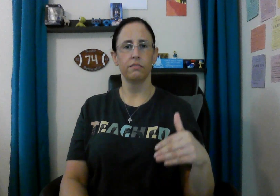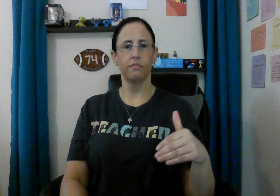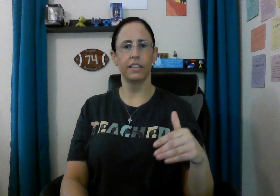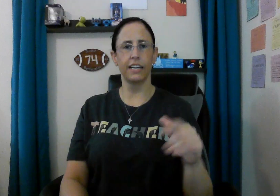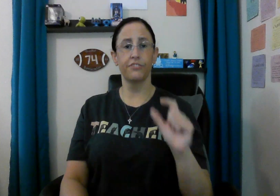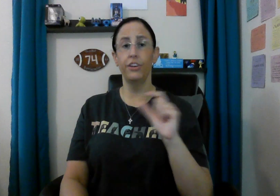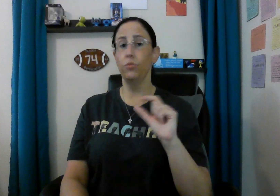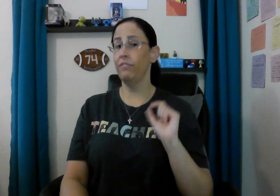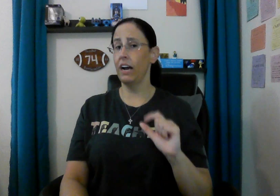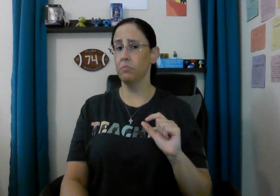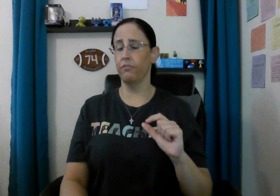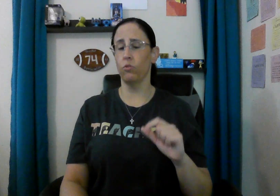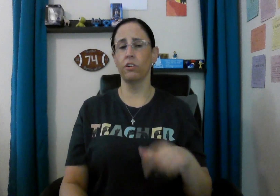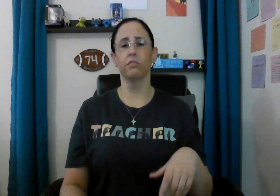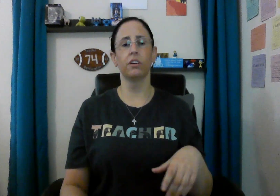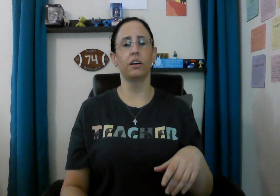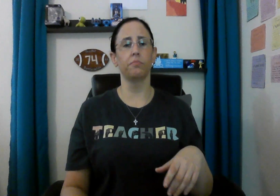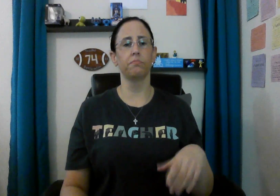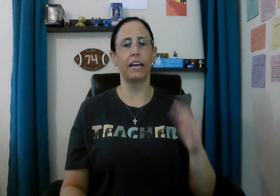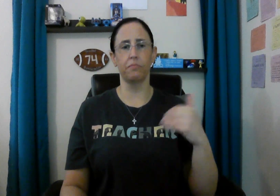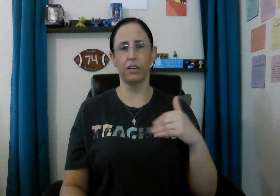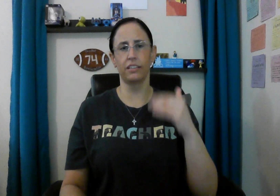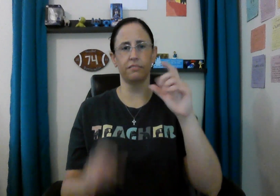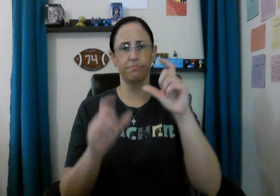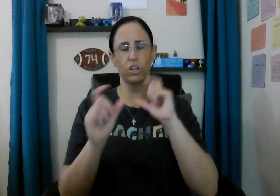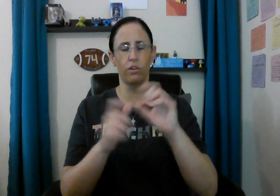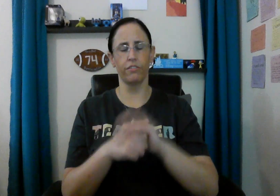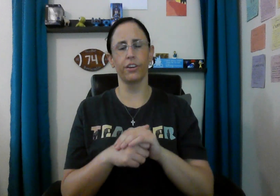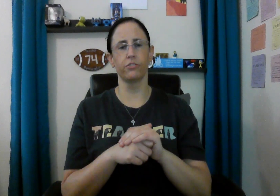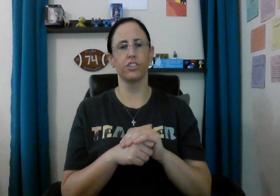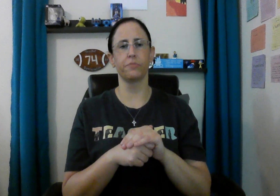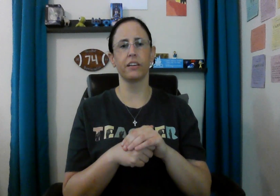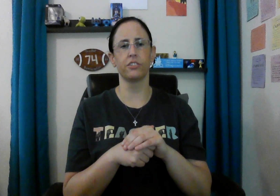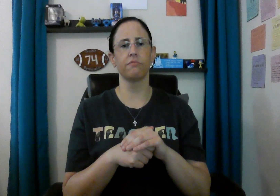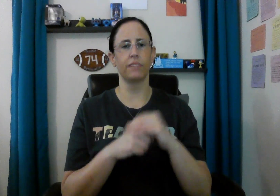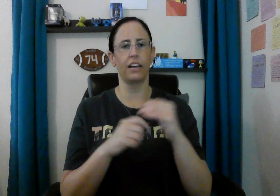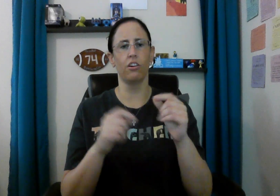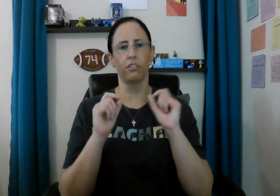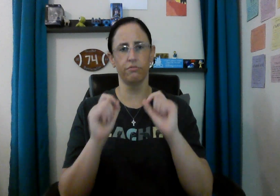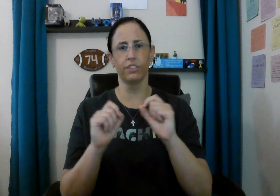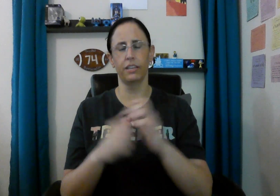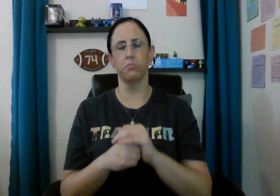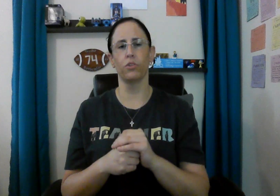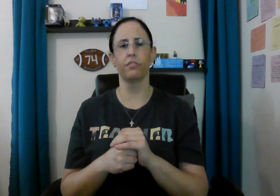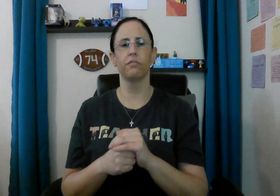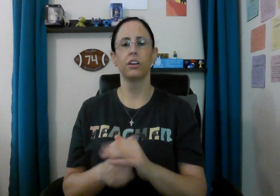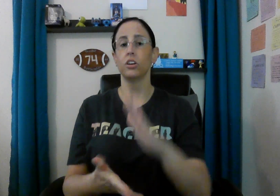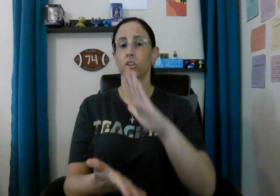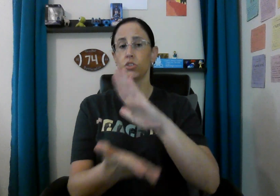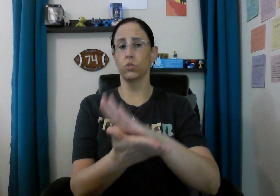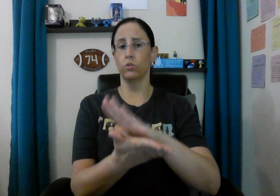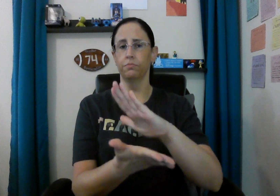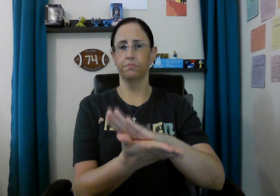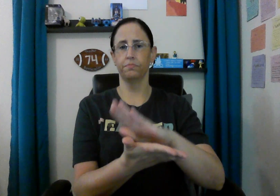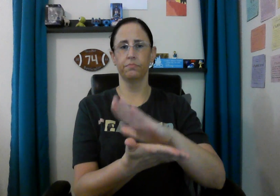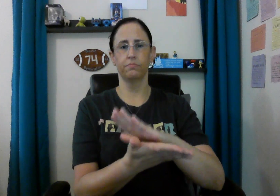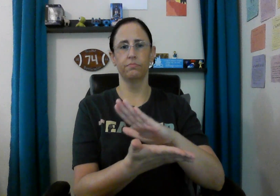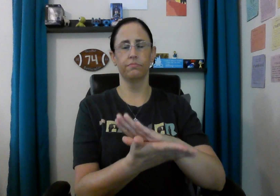The next few we've had before. I am going to go over those just because they are really important. School.